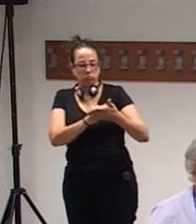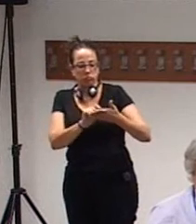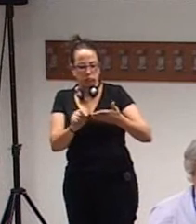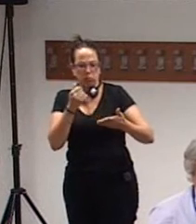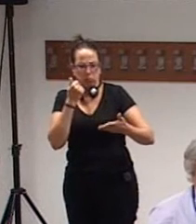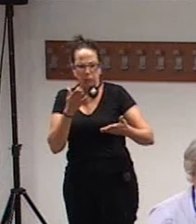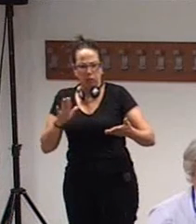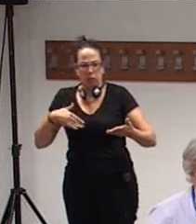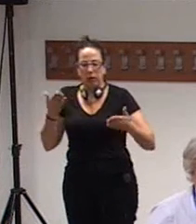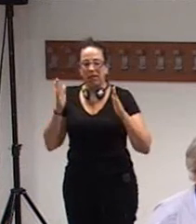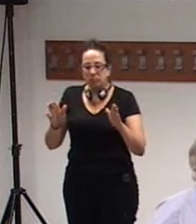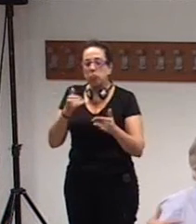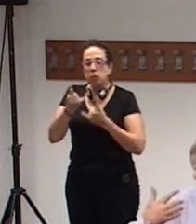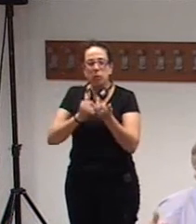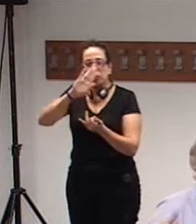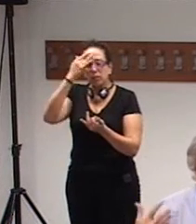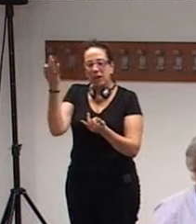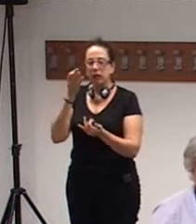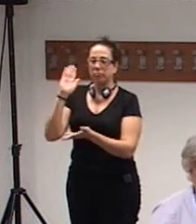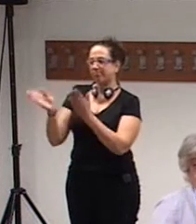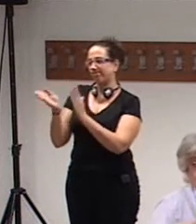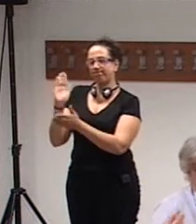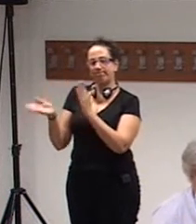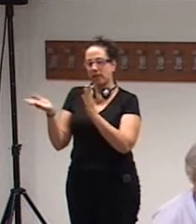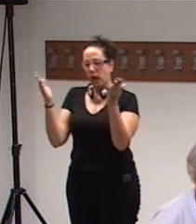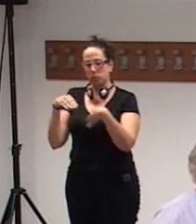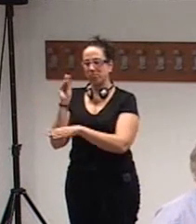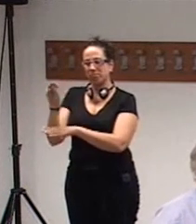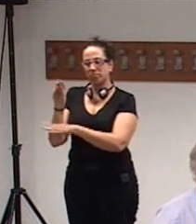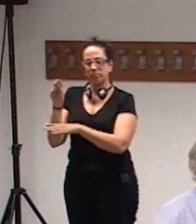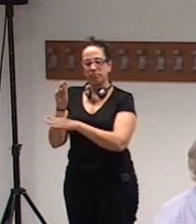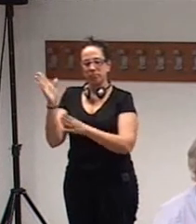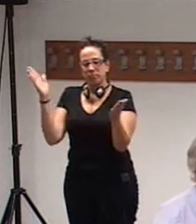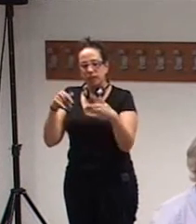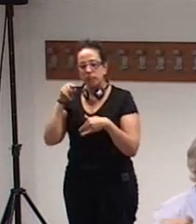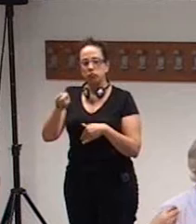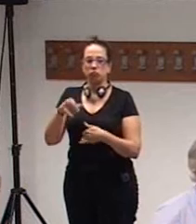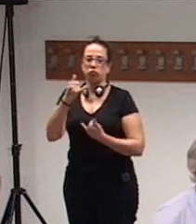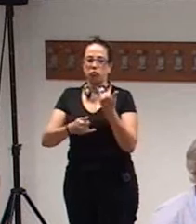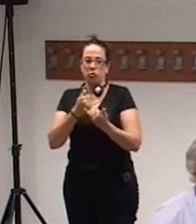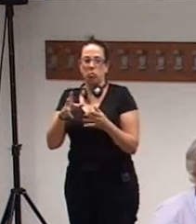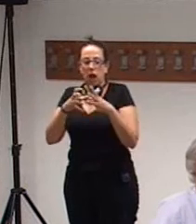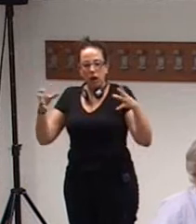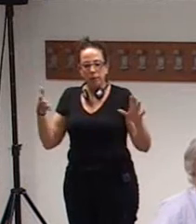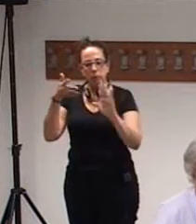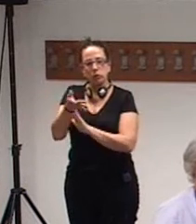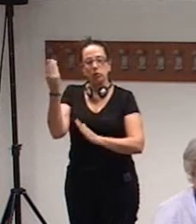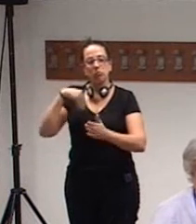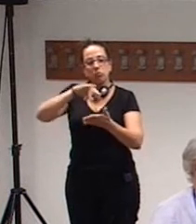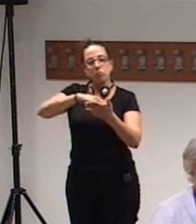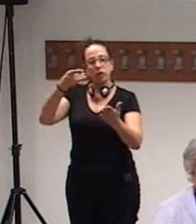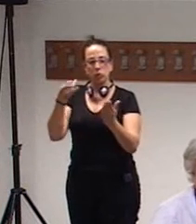that it hasn't been taught how to read or how to write. So it's a huge task because the method will be